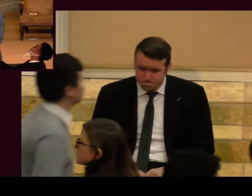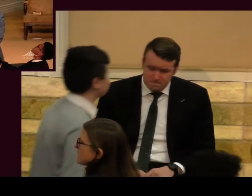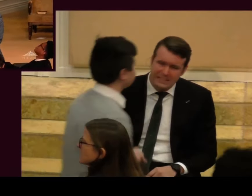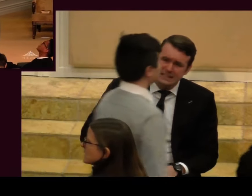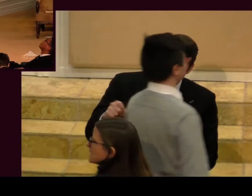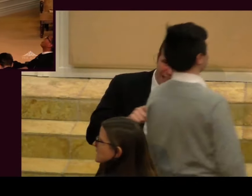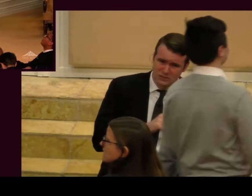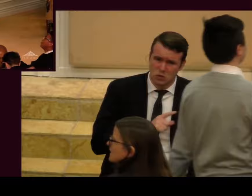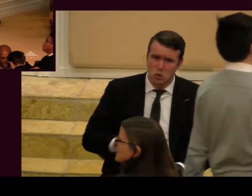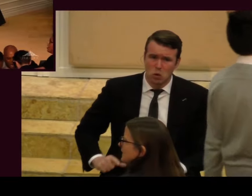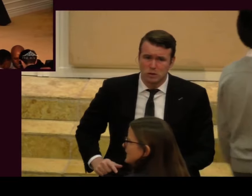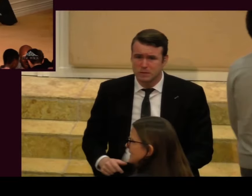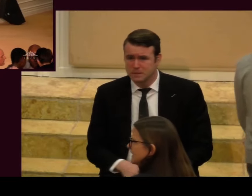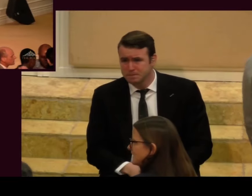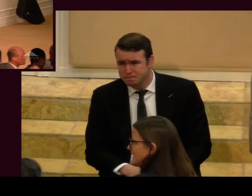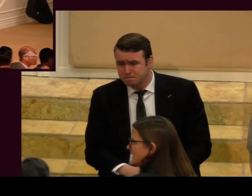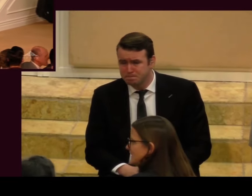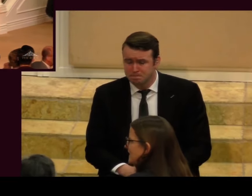Lord. Yes,